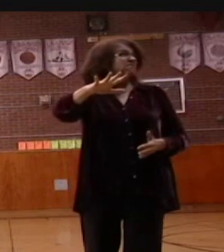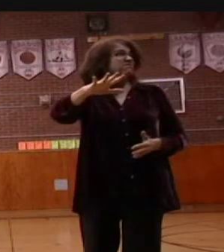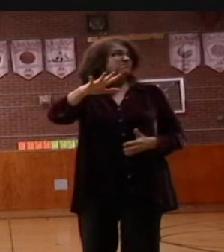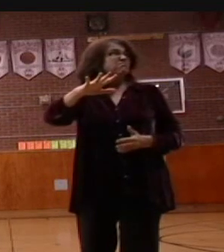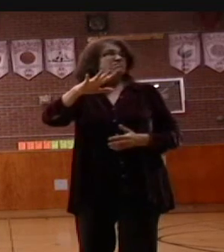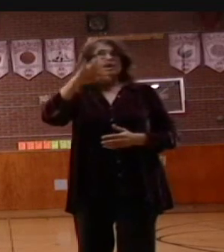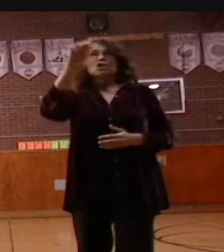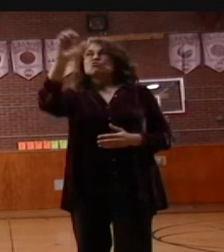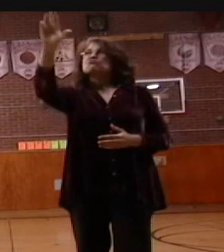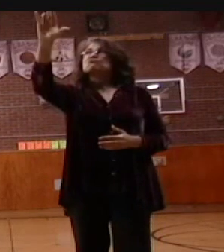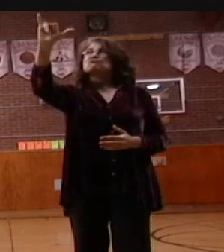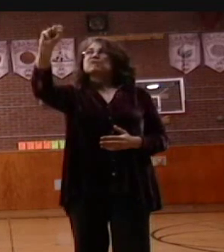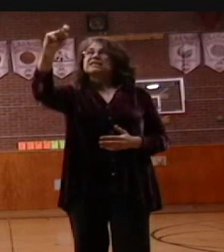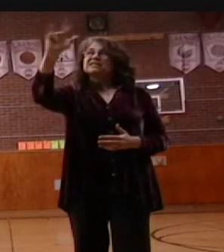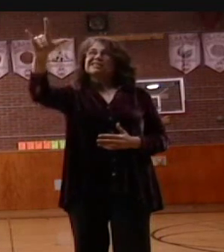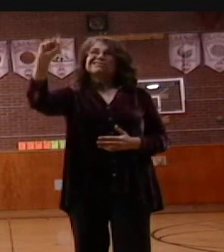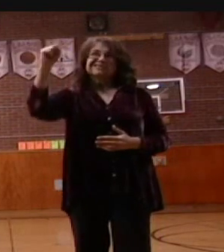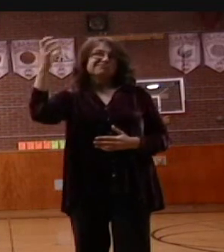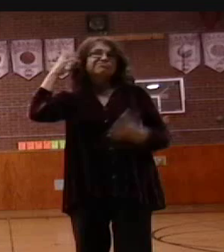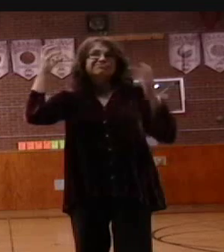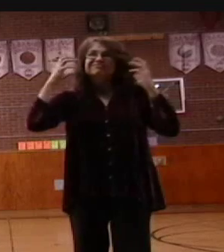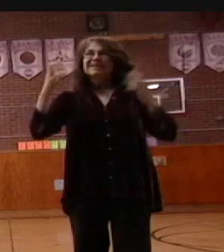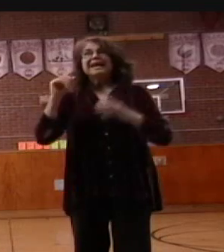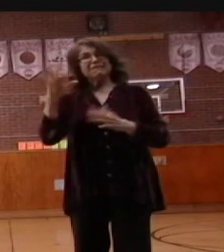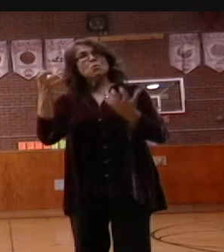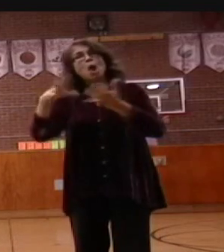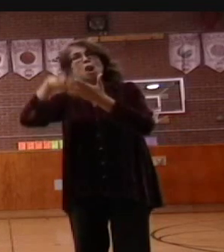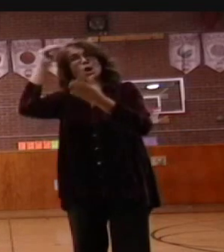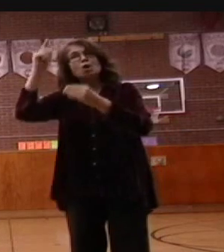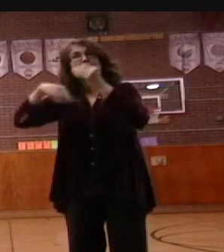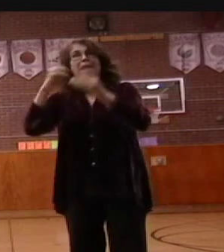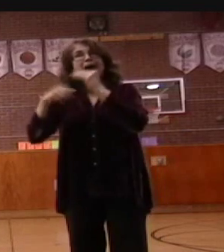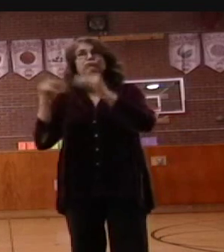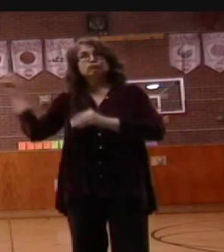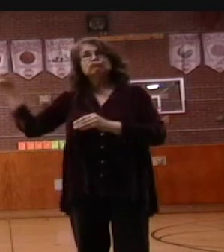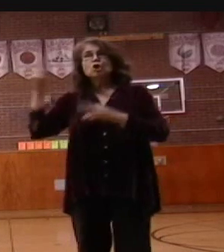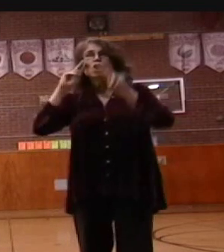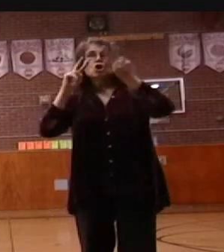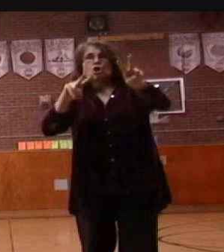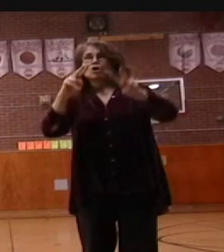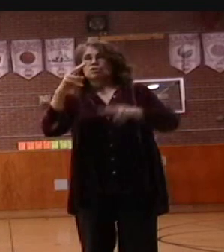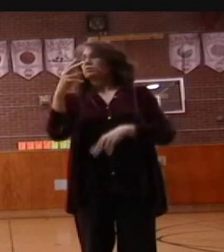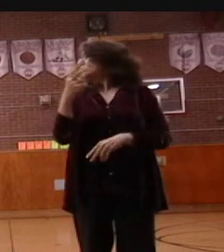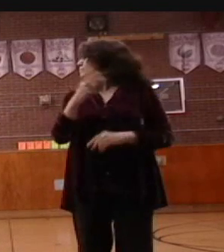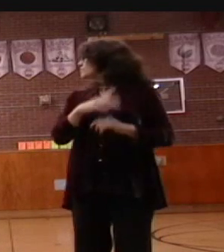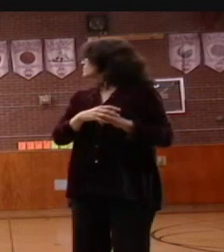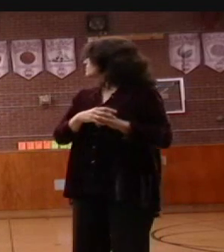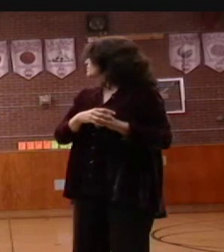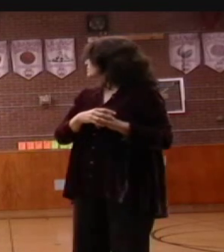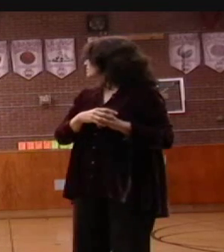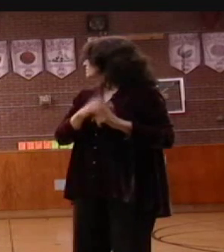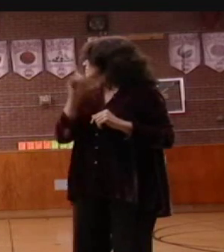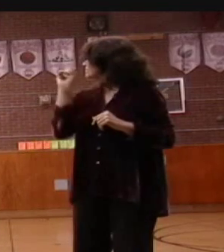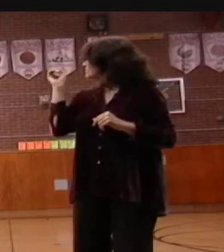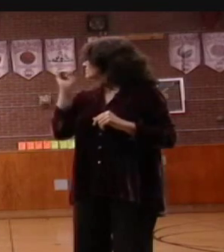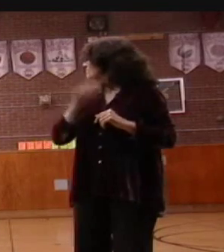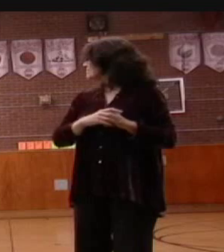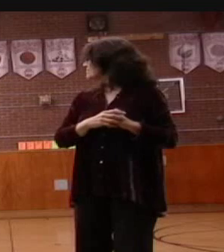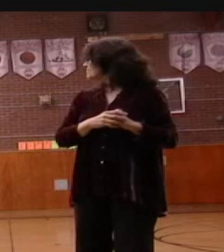If you want to learn more about what she's doing, you can always go to her website at Haley's Cherished Charms dot com.